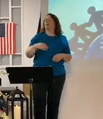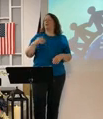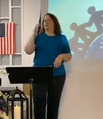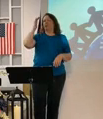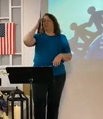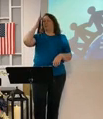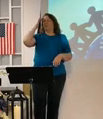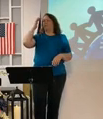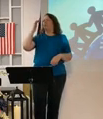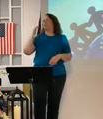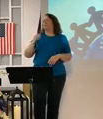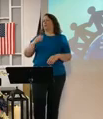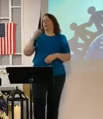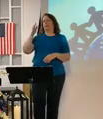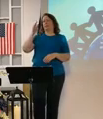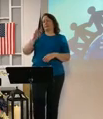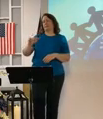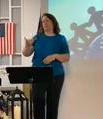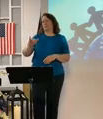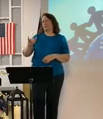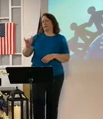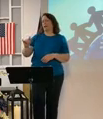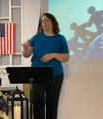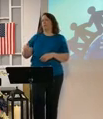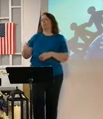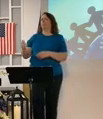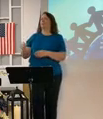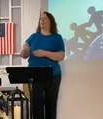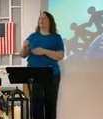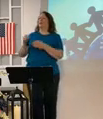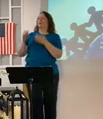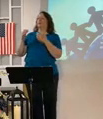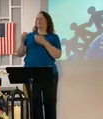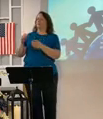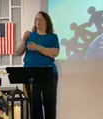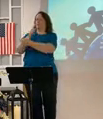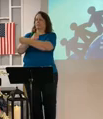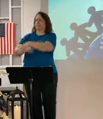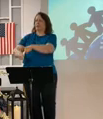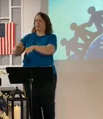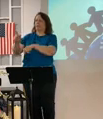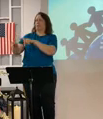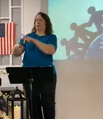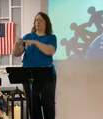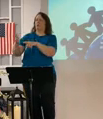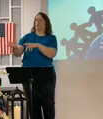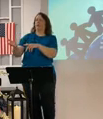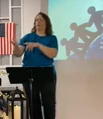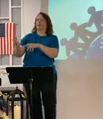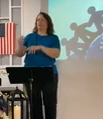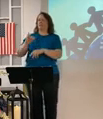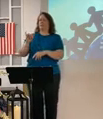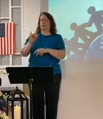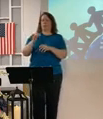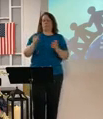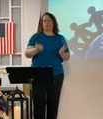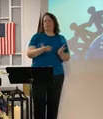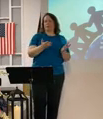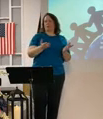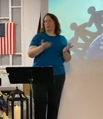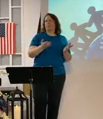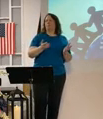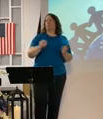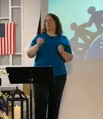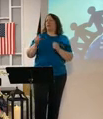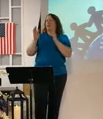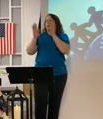the same God in Slovakia, working miracles, saving lives, saving souls, as you are here. And Father, as we